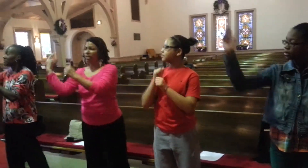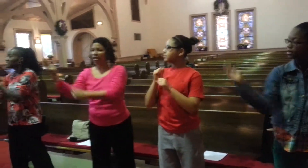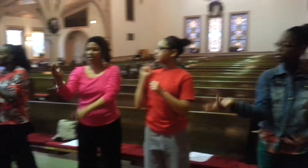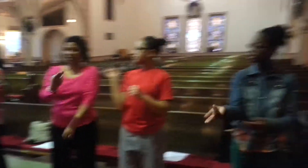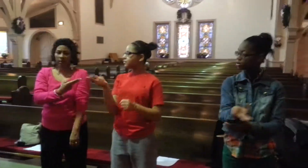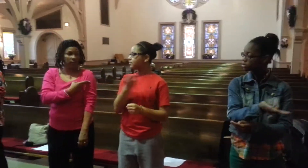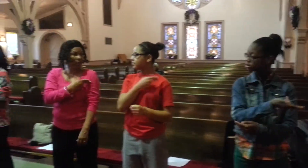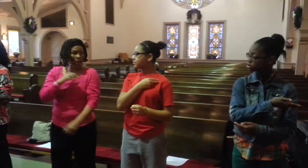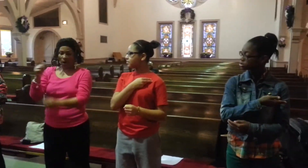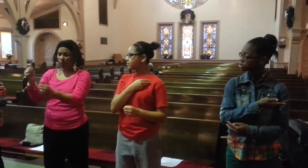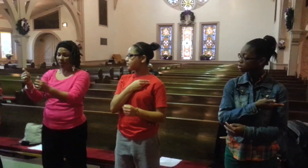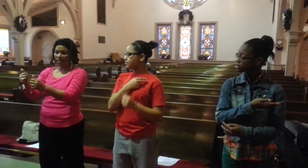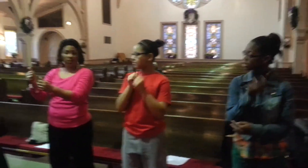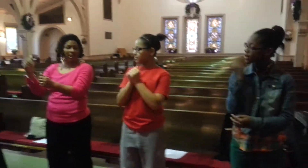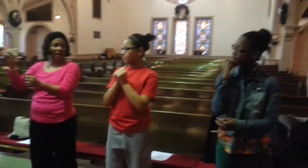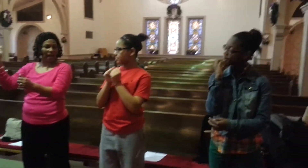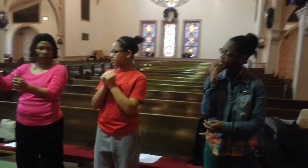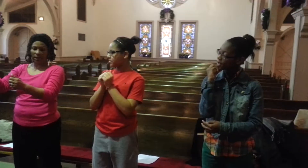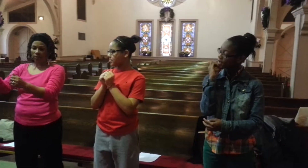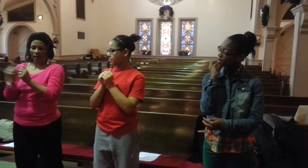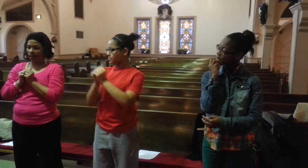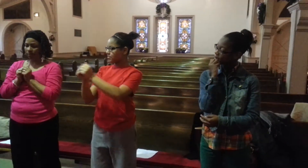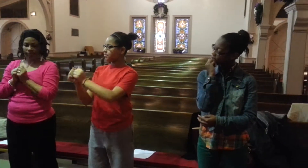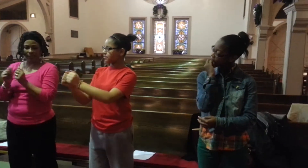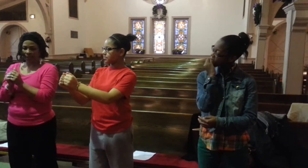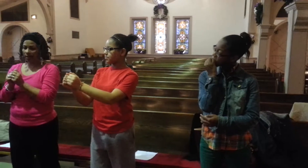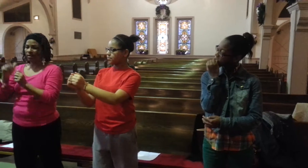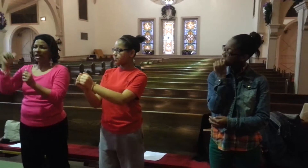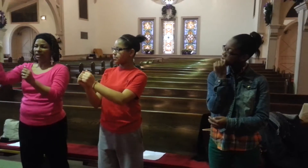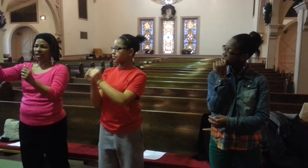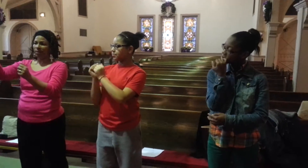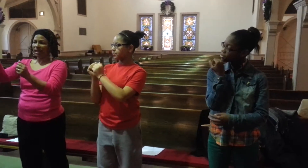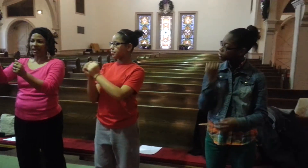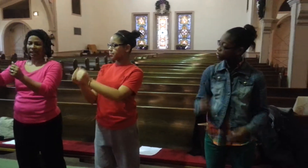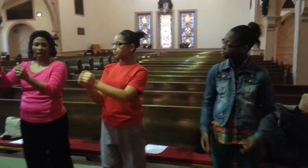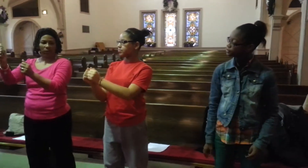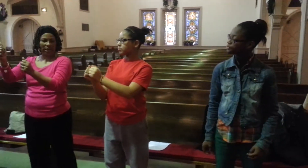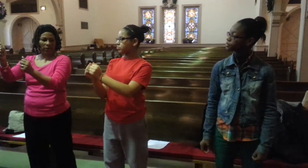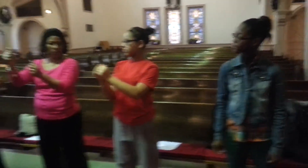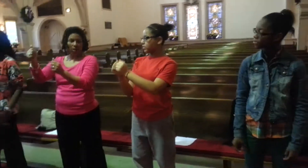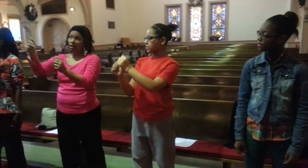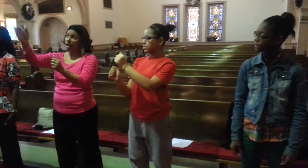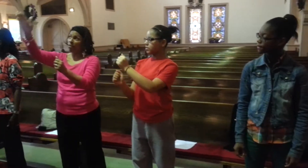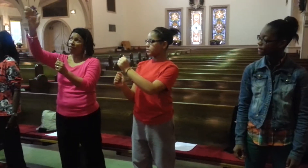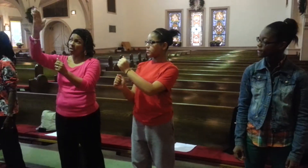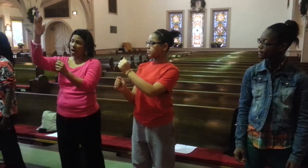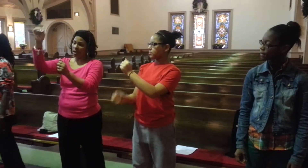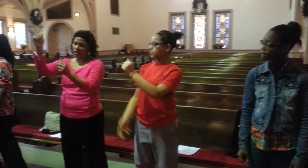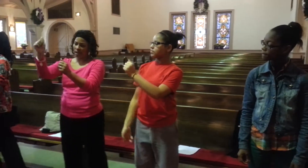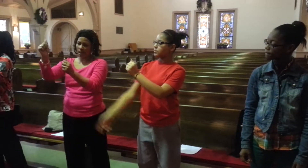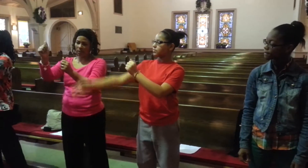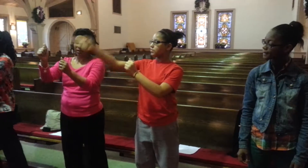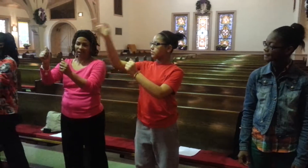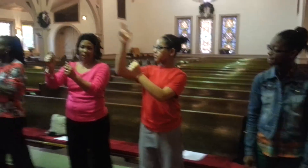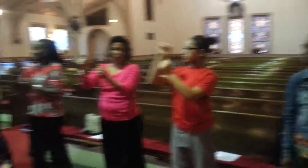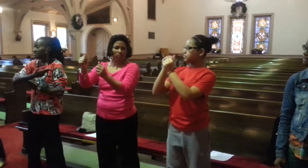us. My width is going to be kind of out here, not here, not this. It's going to be kind of like out here. Coming from God, it's going to get to about